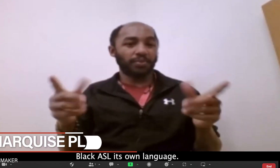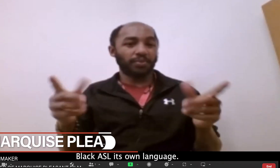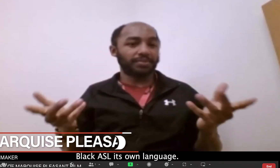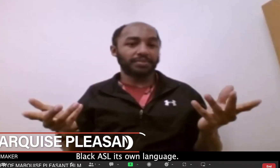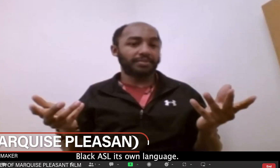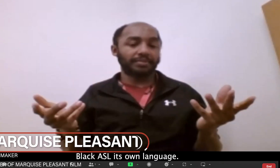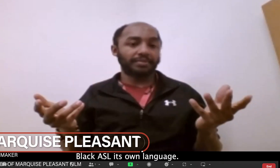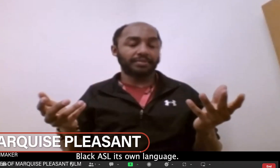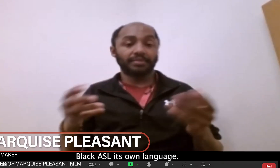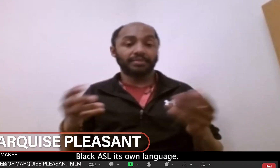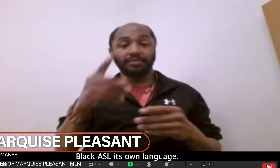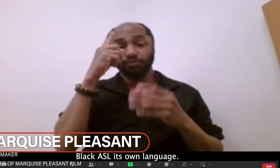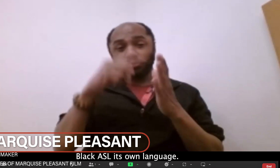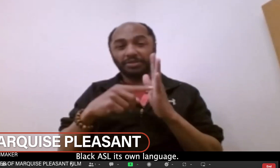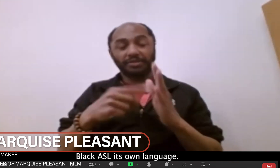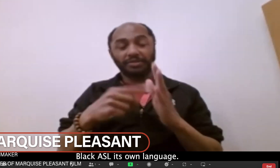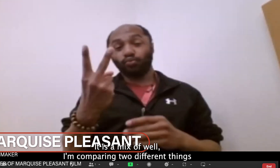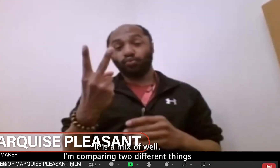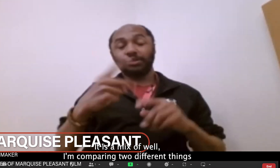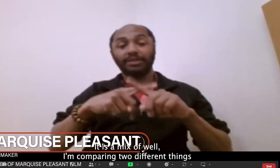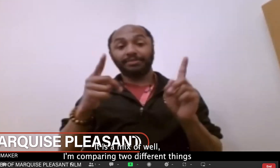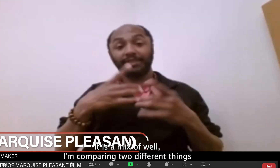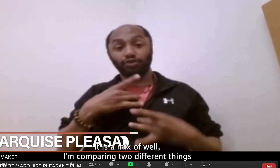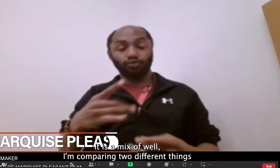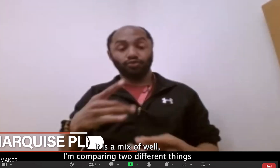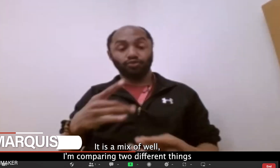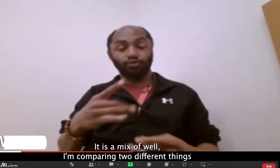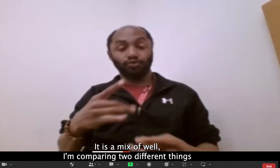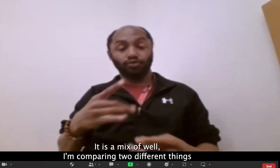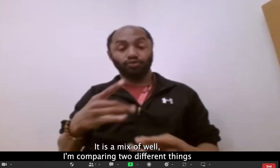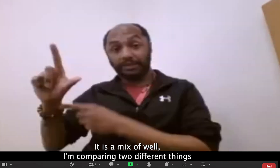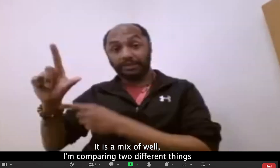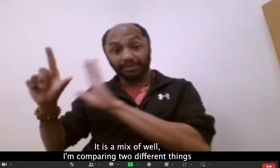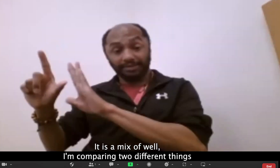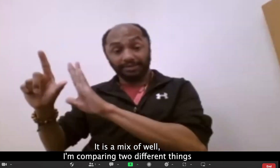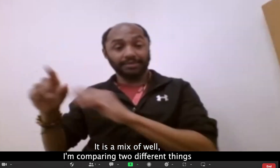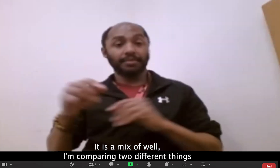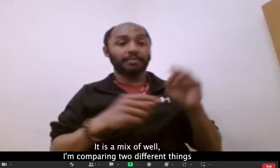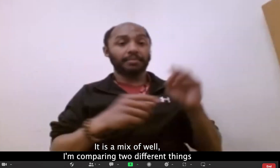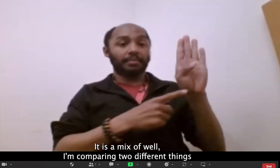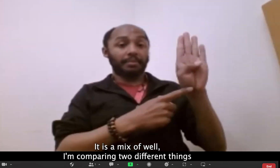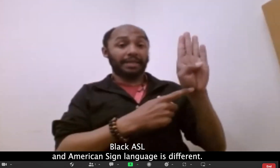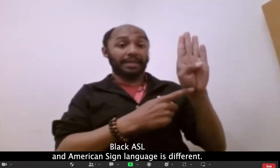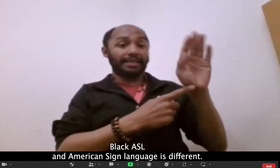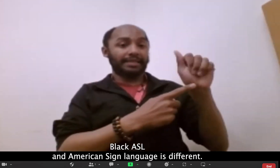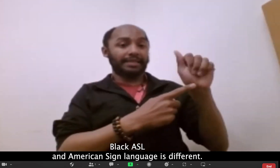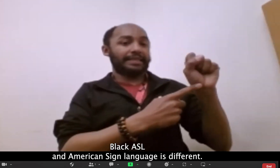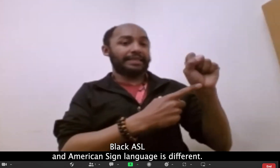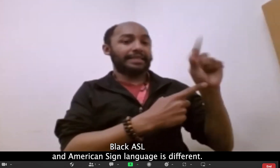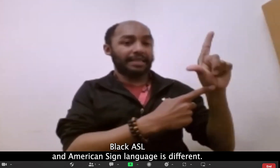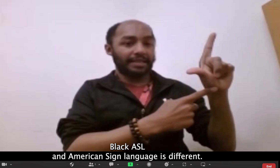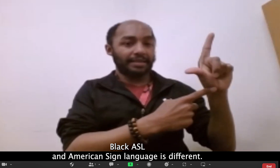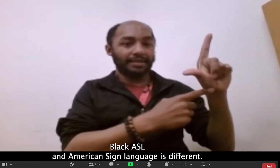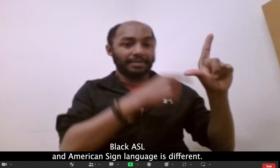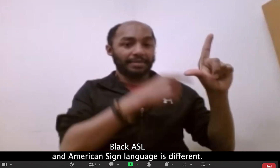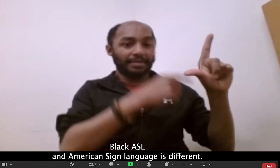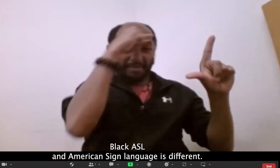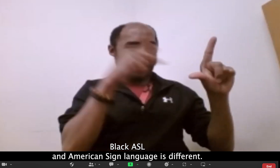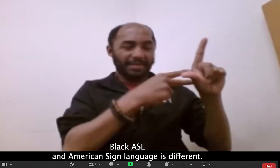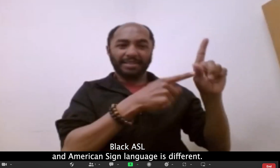Black ASL, it's its own language. It is a mix of, well, I'm comparing two different things. Black ASL and American Sign Language